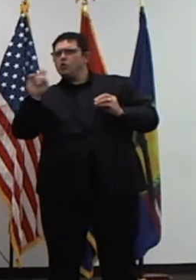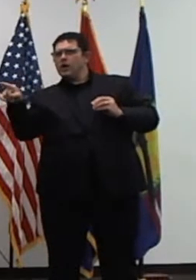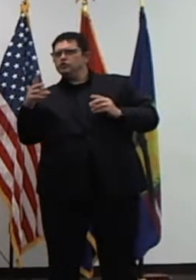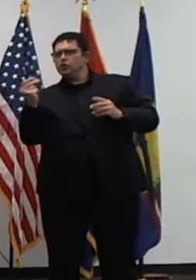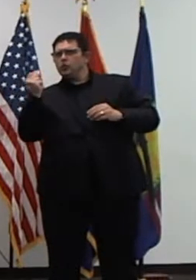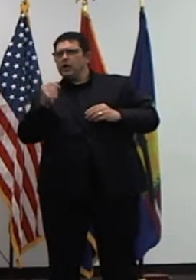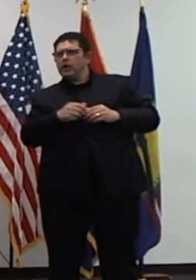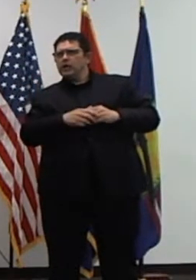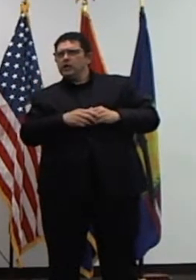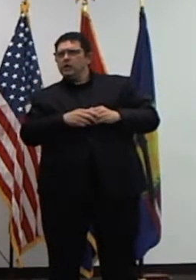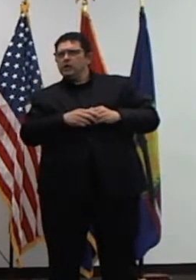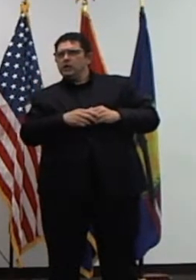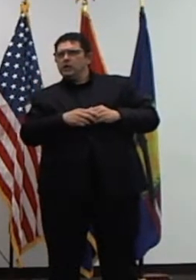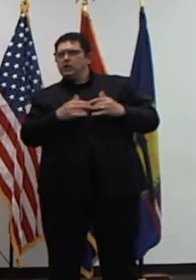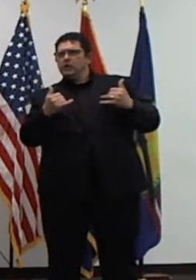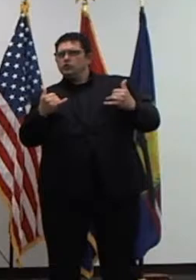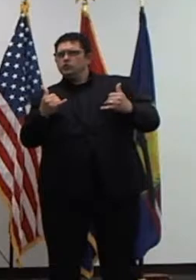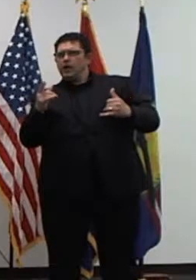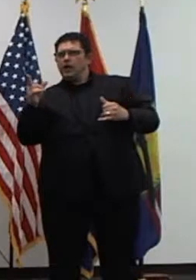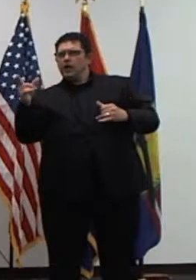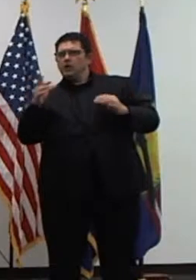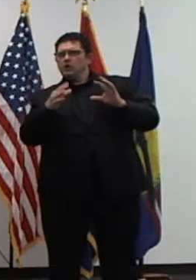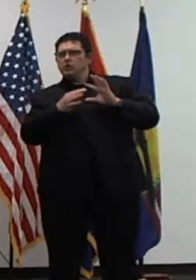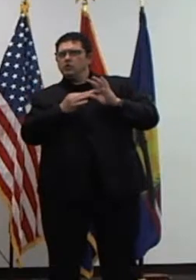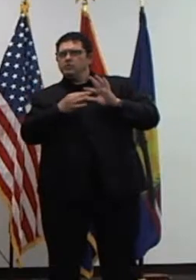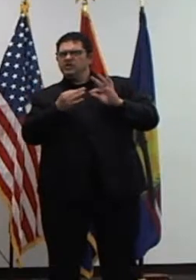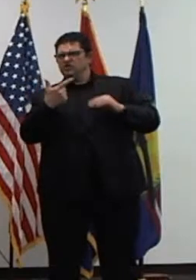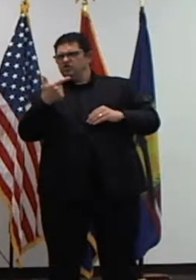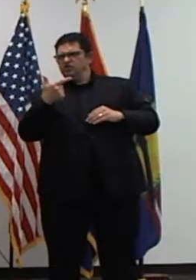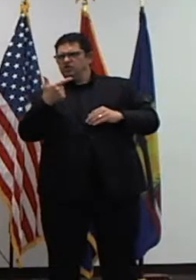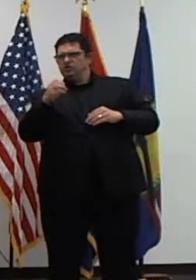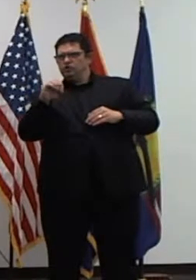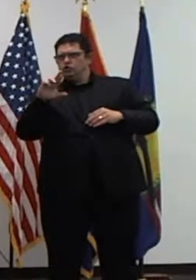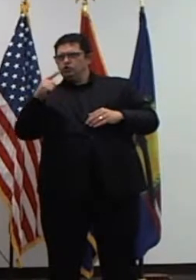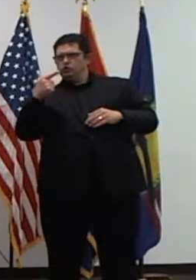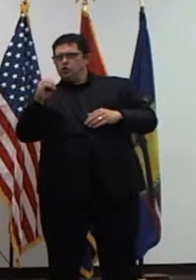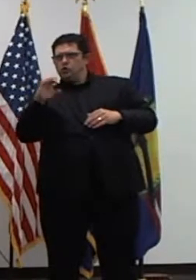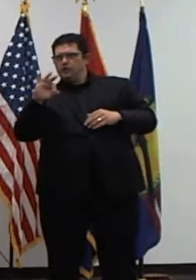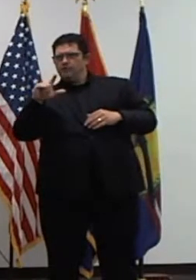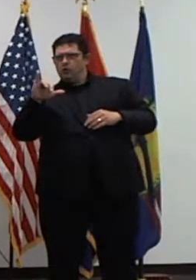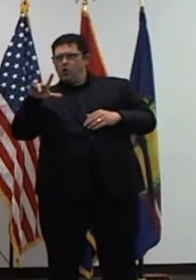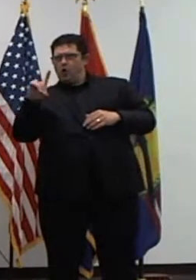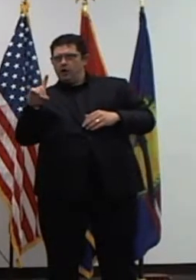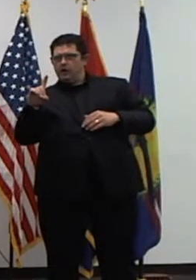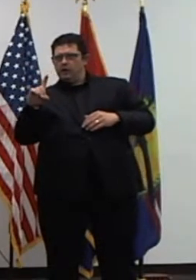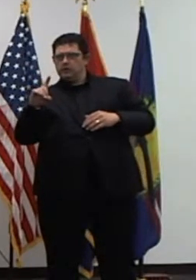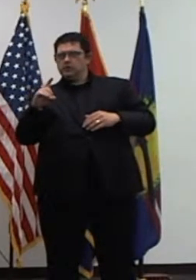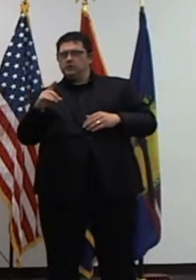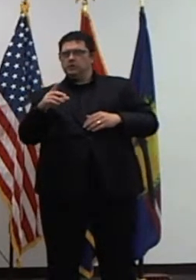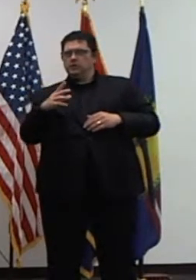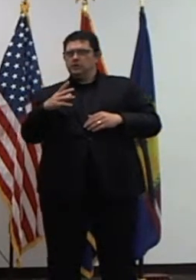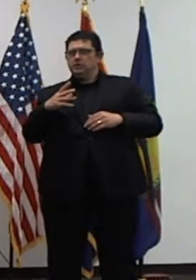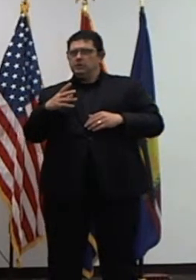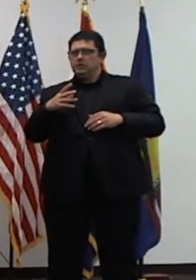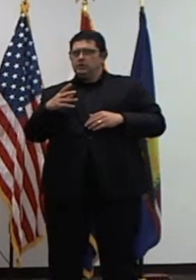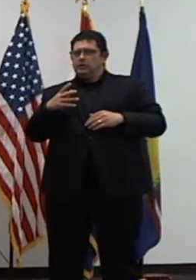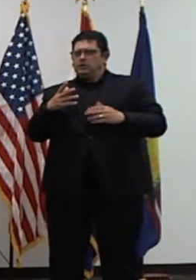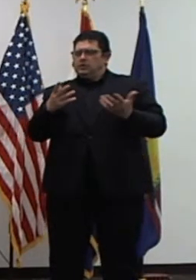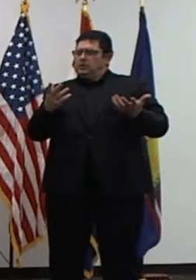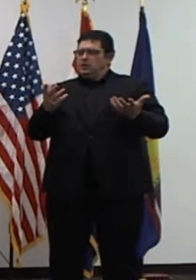quick. Today, you mentioned George Floyd a lot. Today is also Breonna Taylor's birthday. Is there anything you'd like to say about that